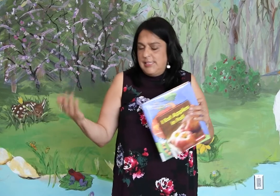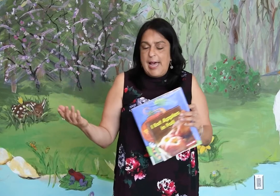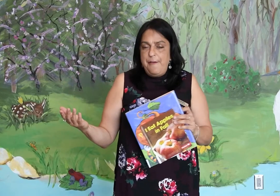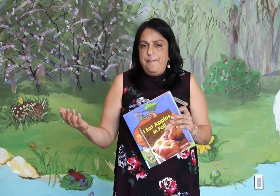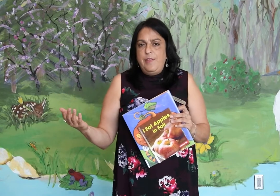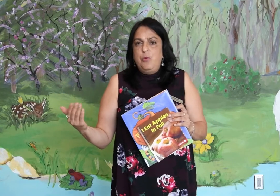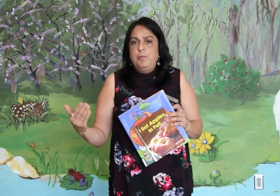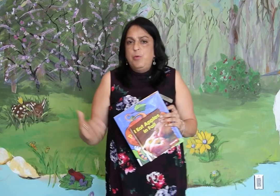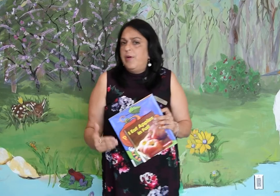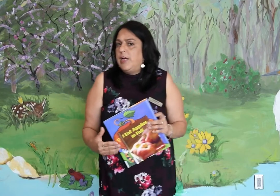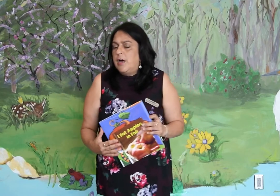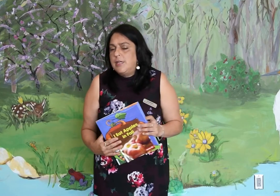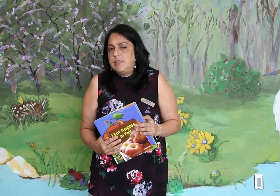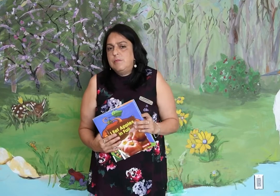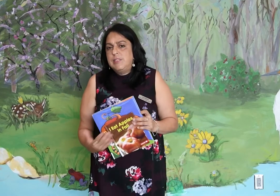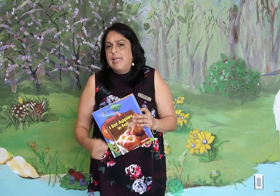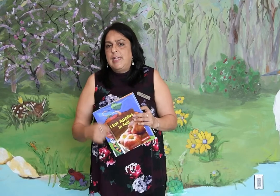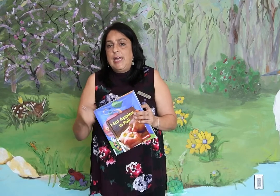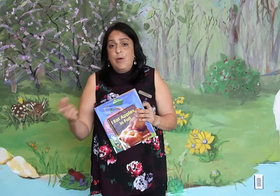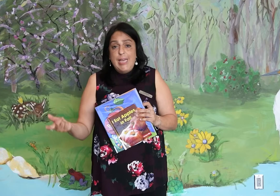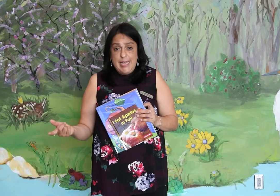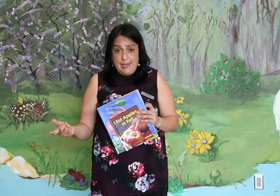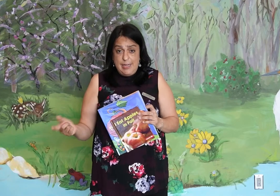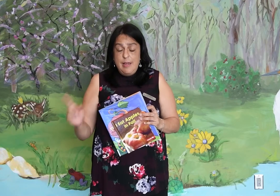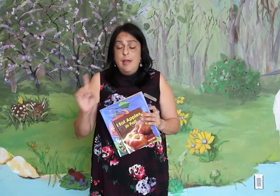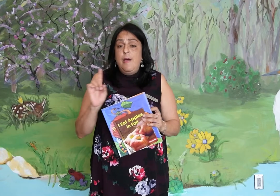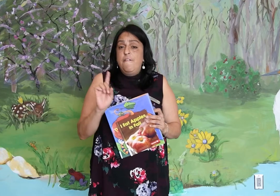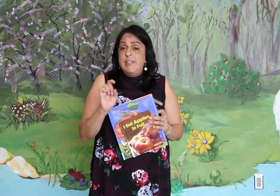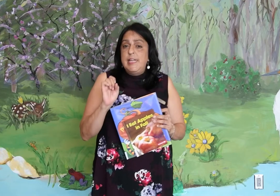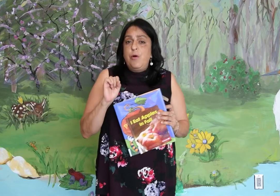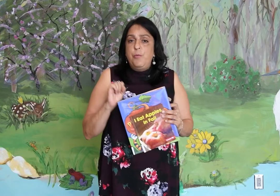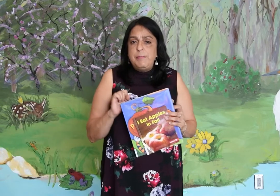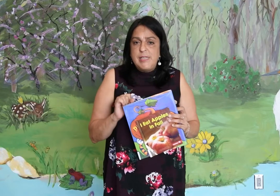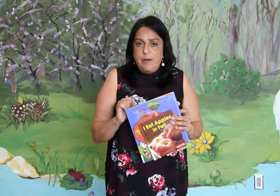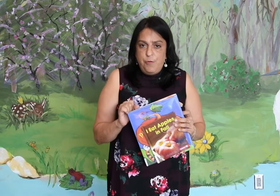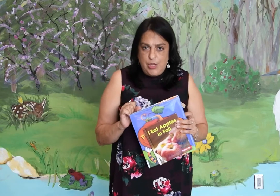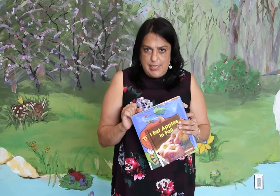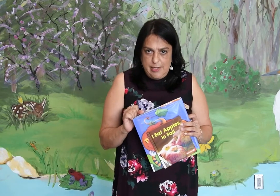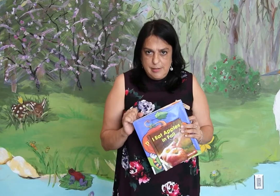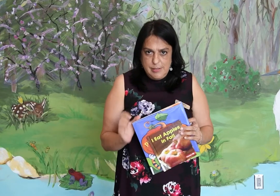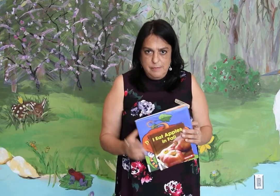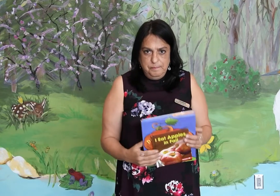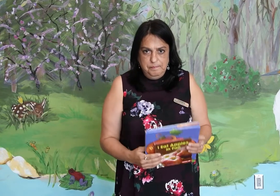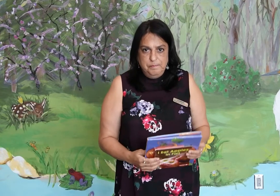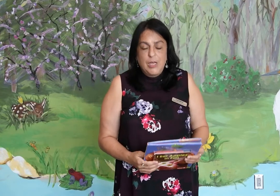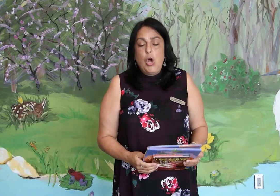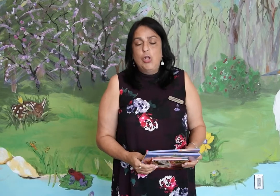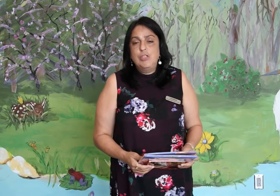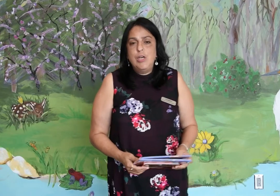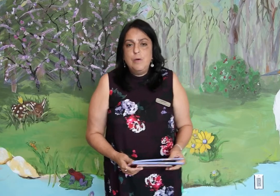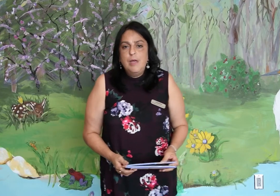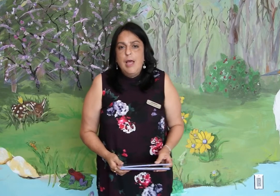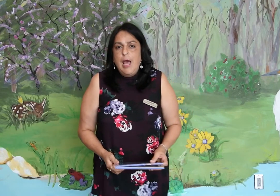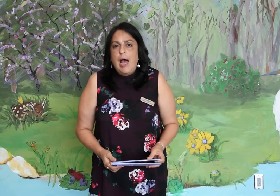staff. They will be wearing costumes and handing out candy. Visit our website for details. Also,